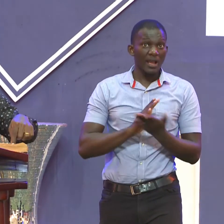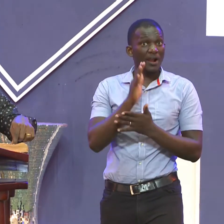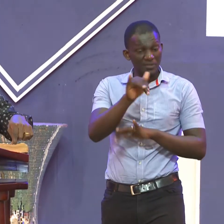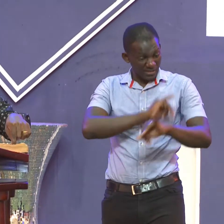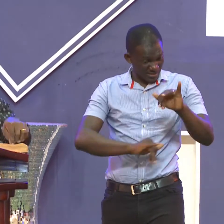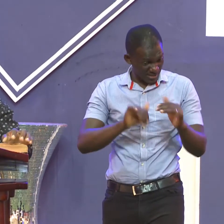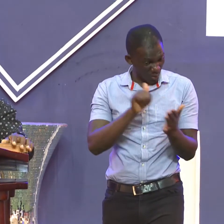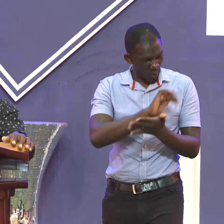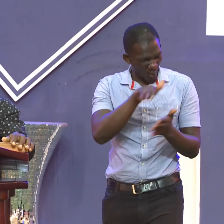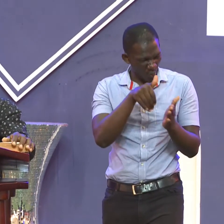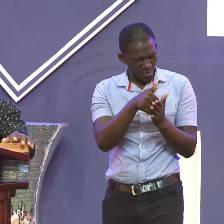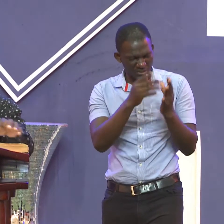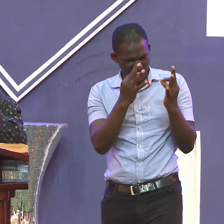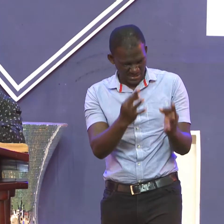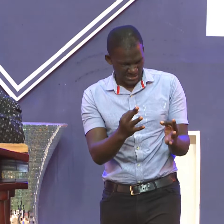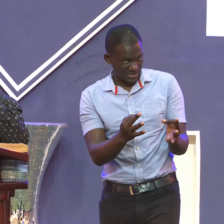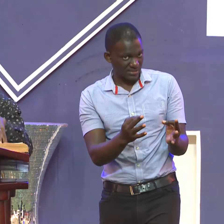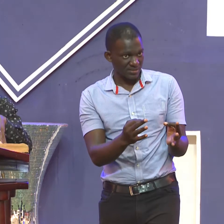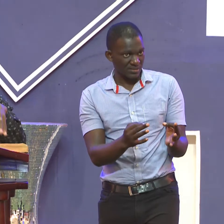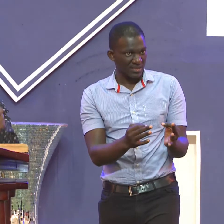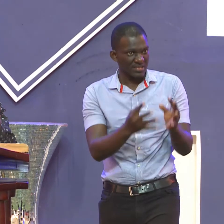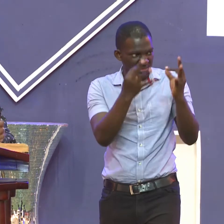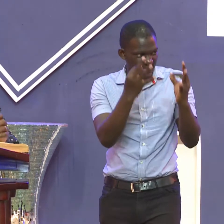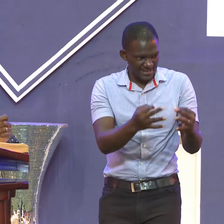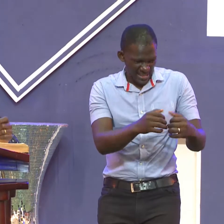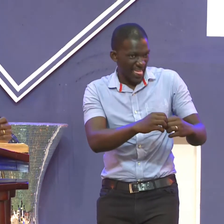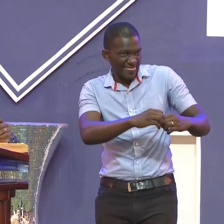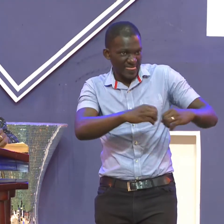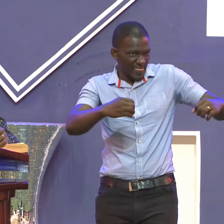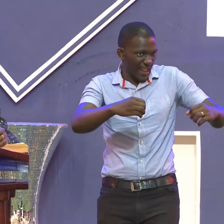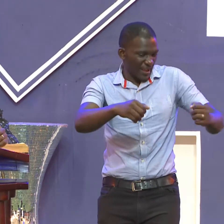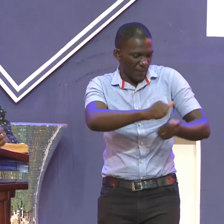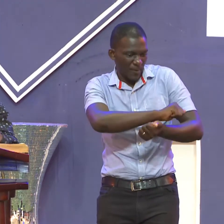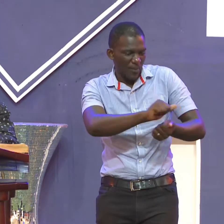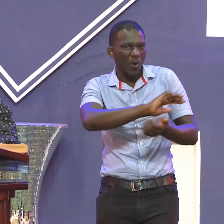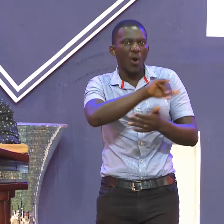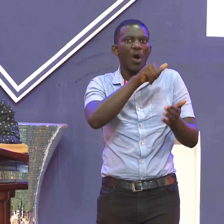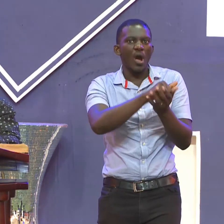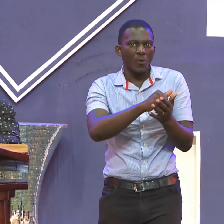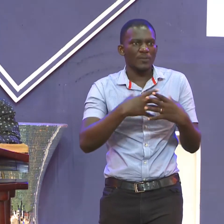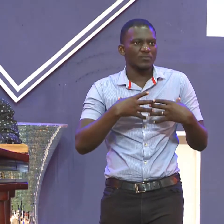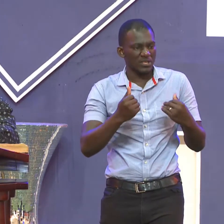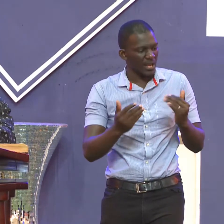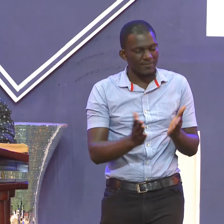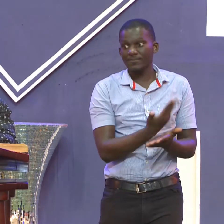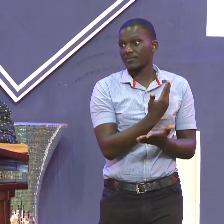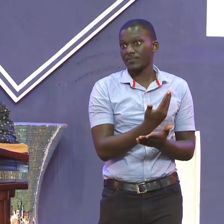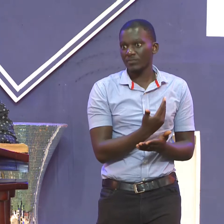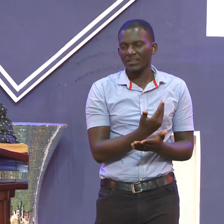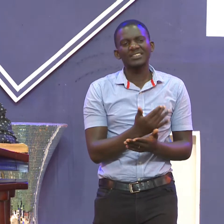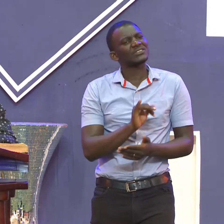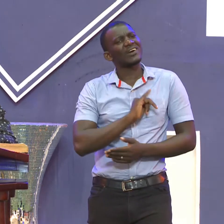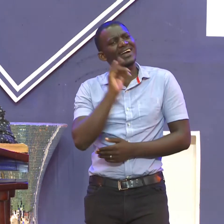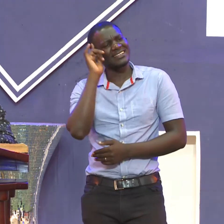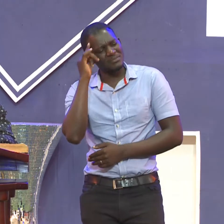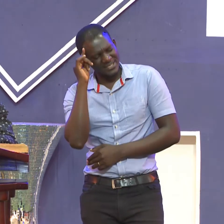tereze echo when we put right ebibadde bituyuziza bijja kuvao what had torn us apart will depart nkubya maka